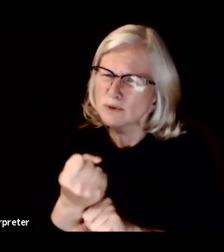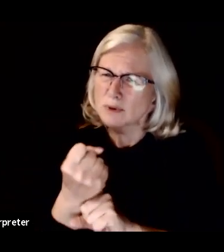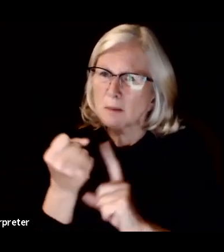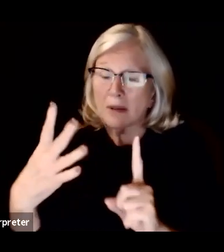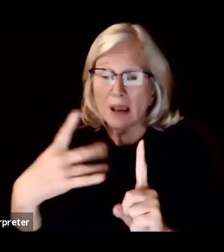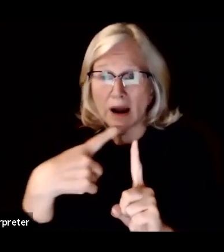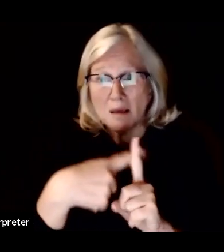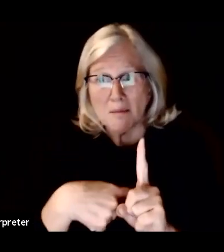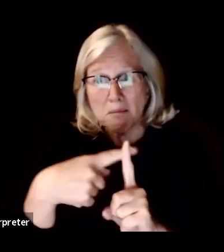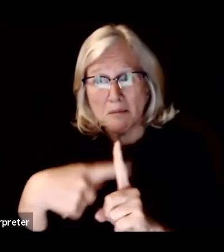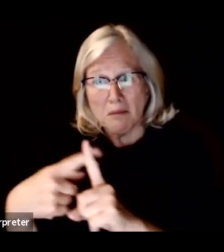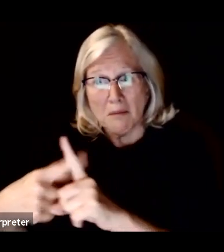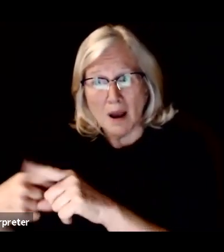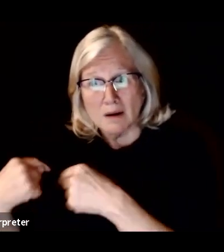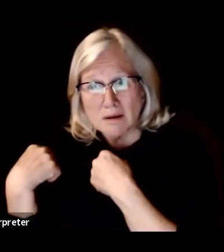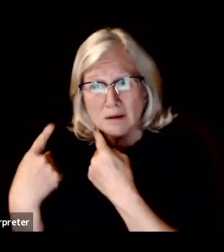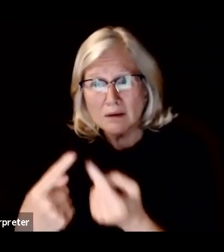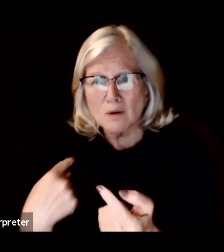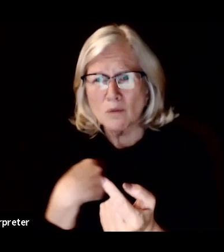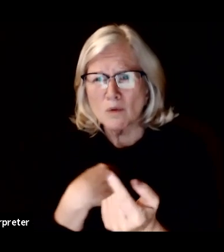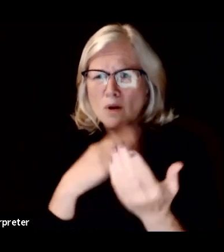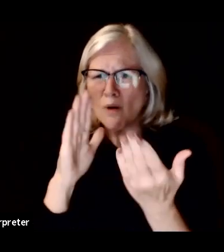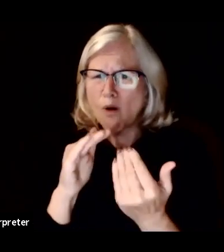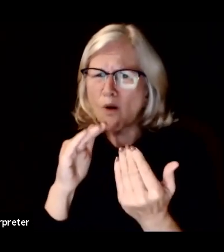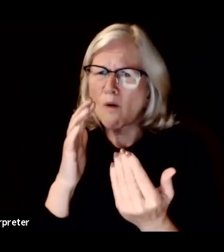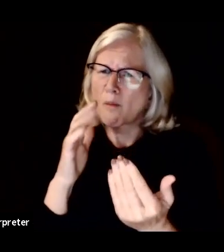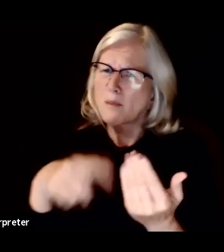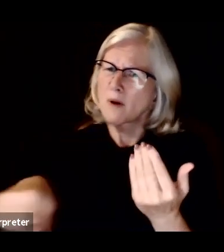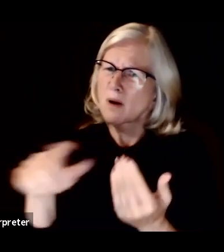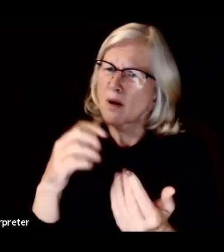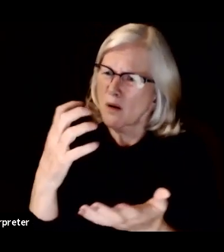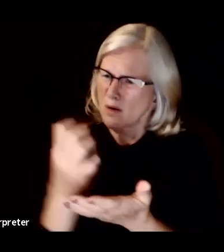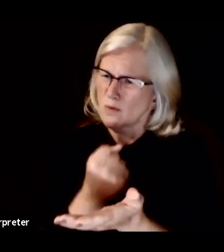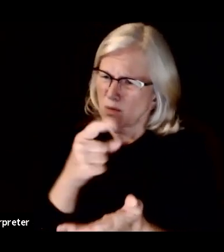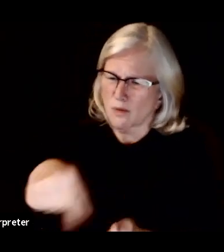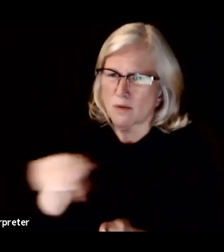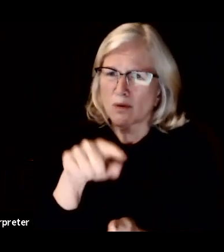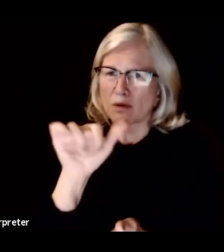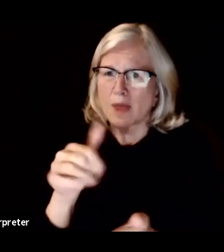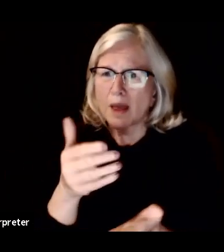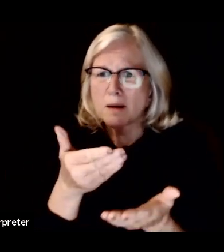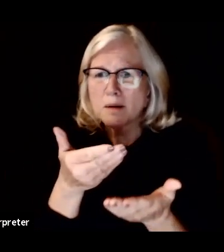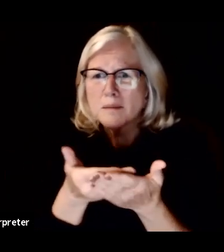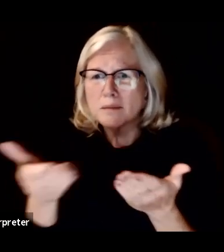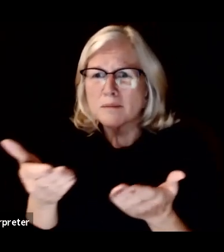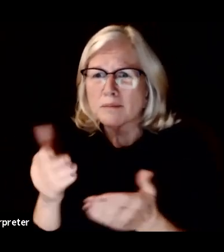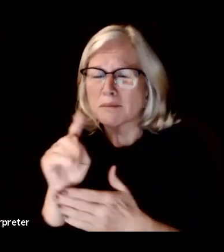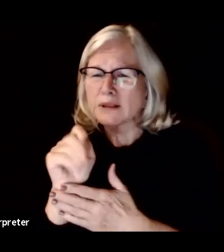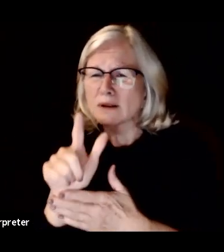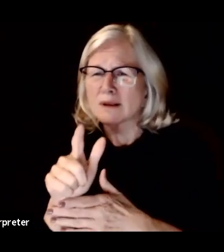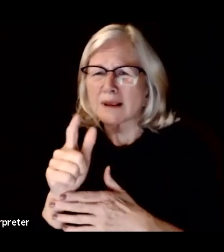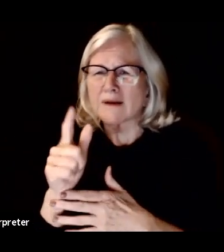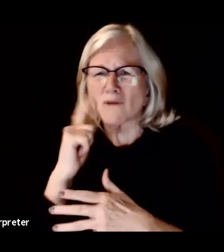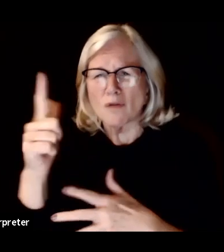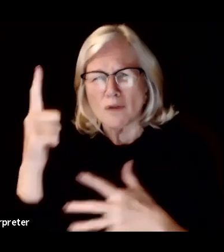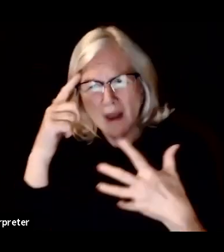resources to help promote the importance of supporting healthcare workers' mental health and